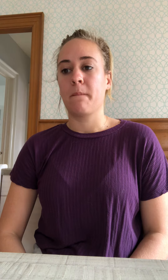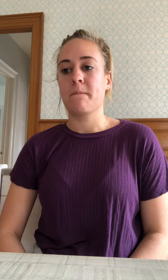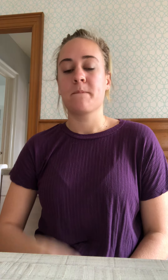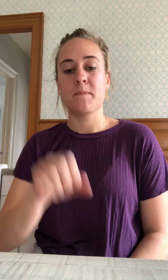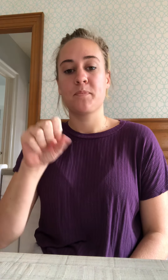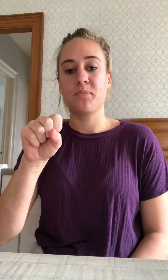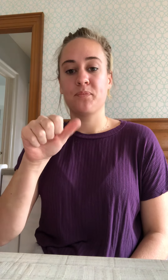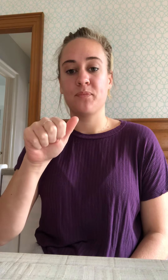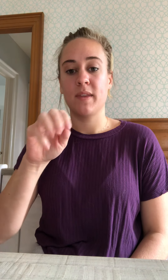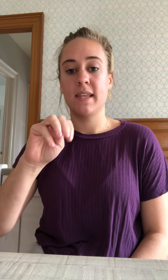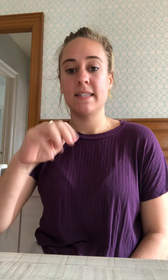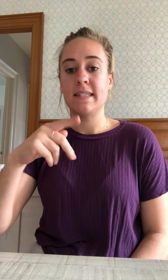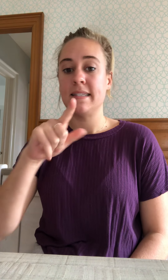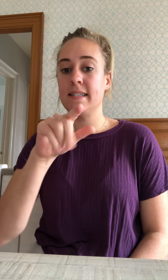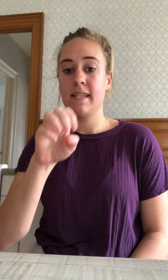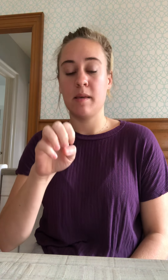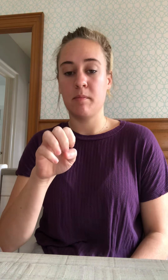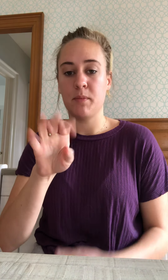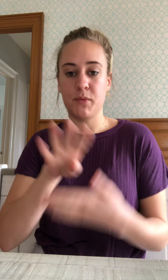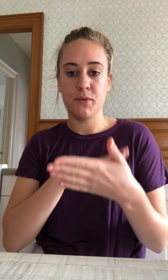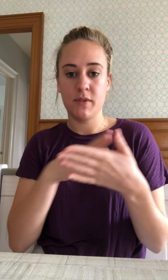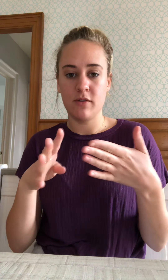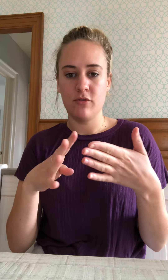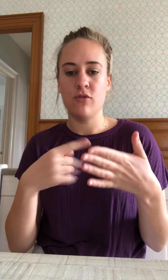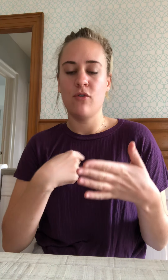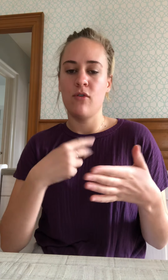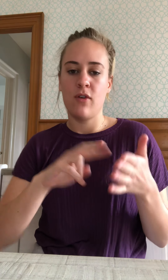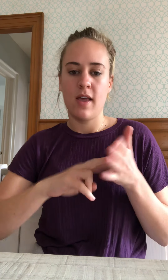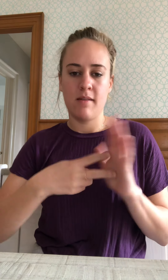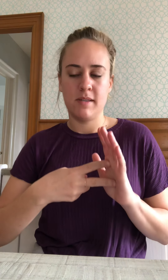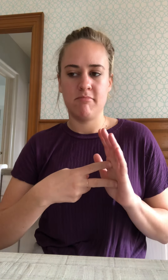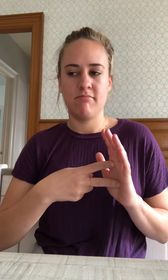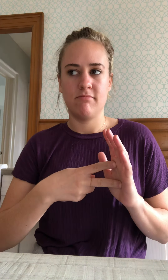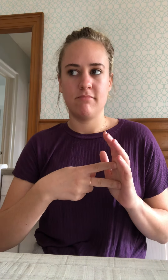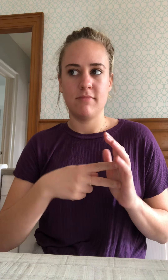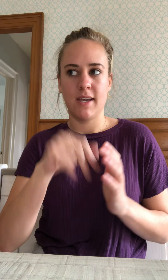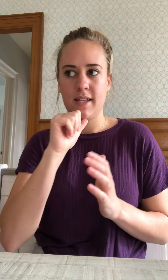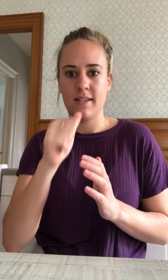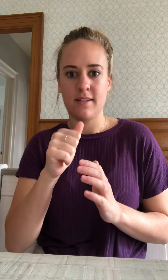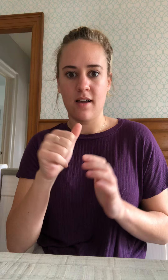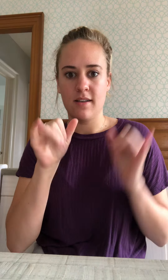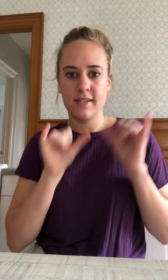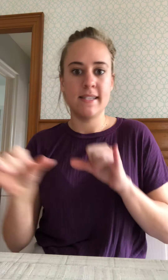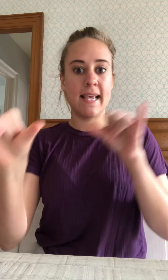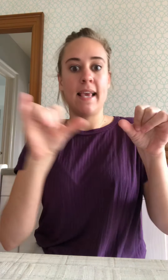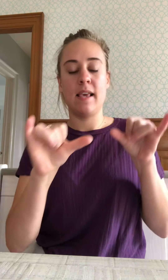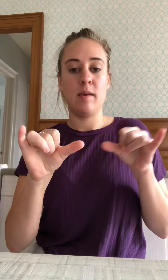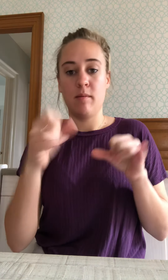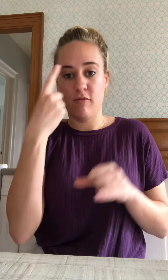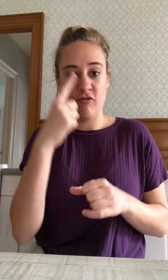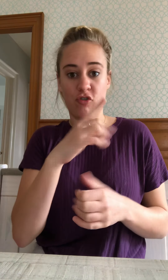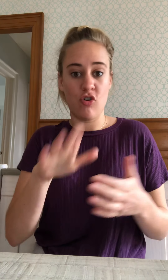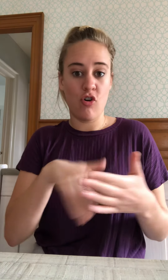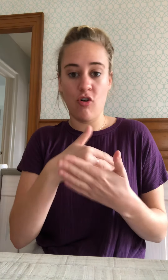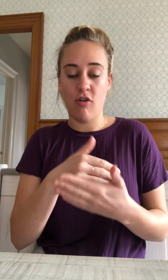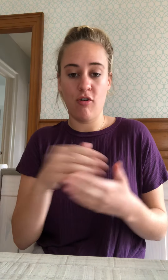not all practices have the same scheme, the same formula. I'll deliver retainers and